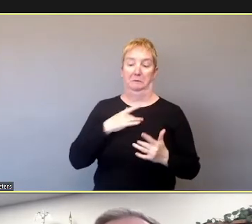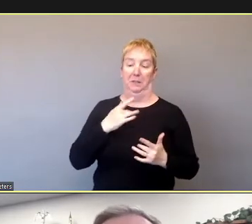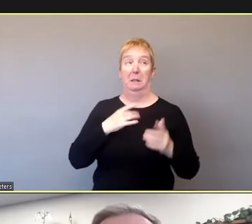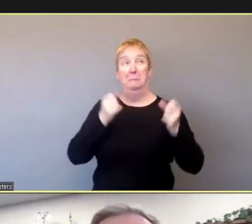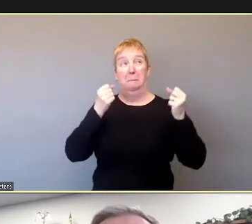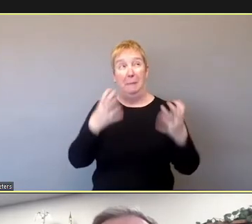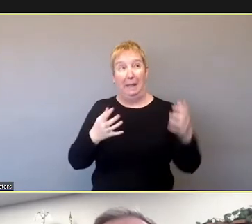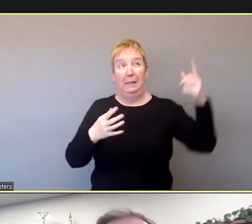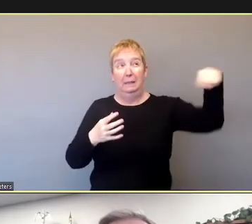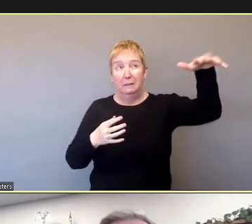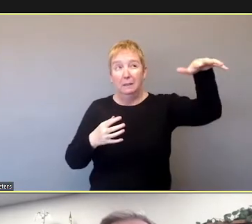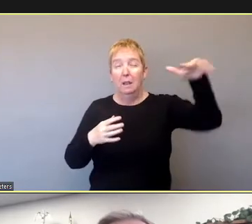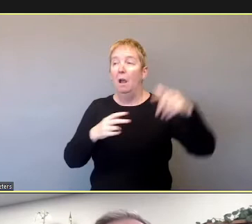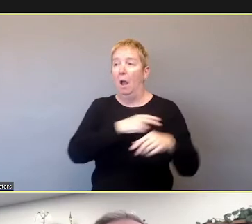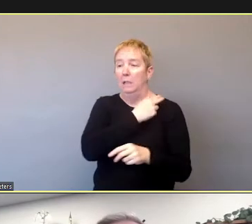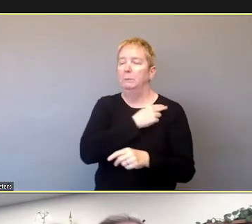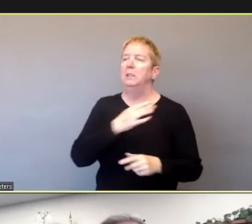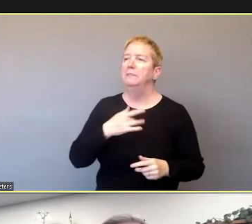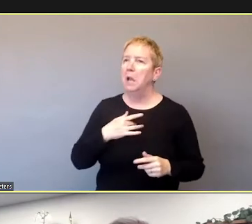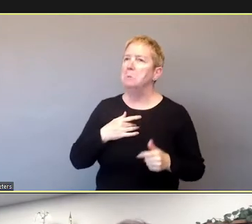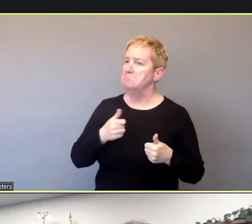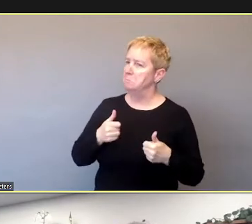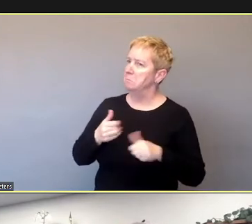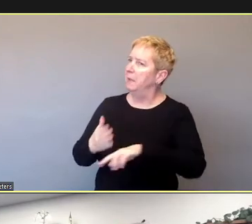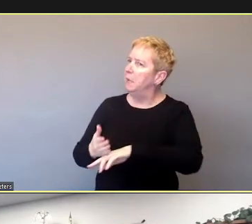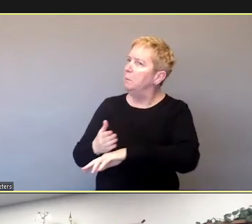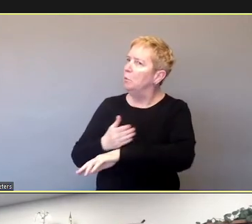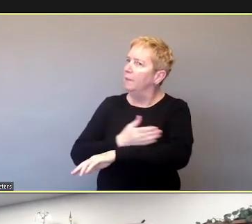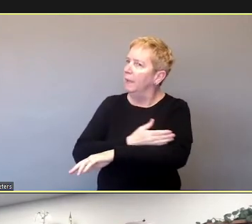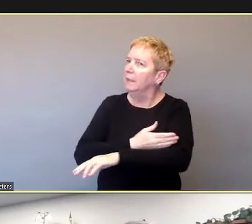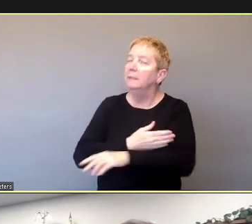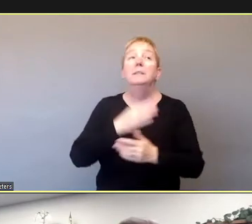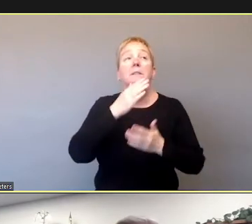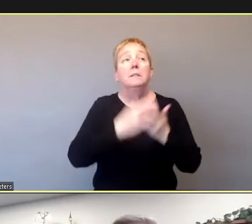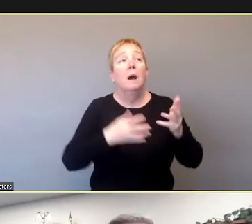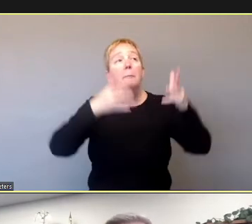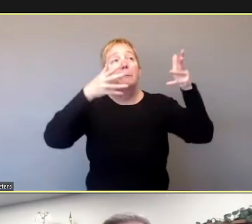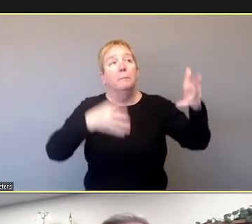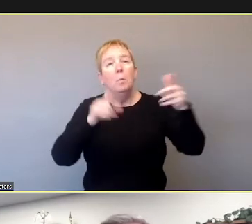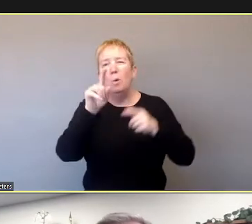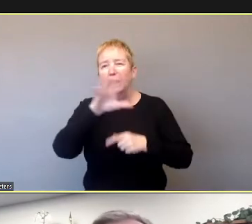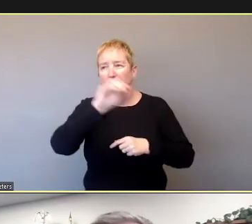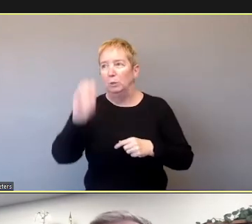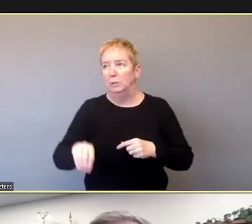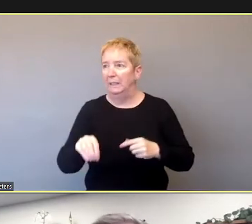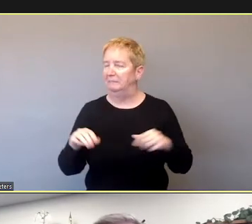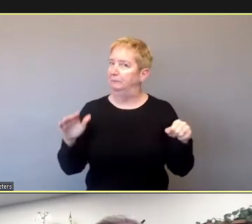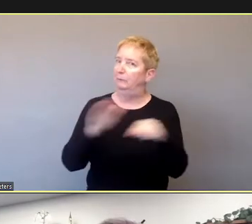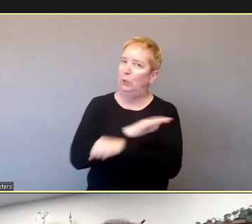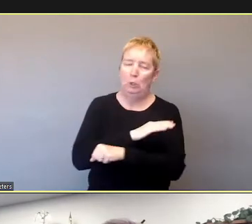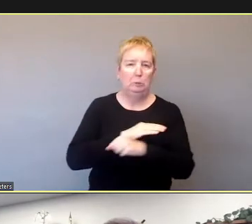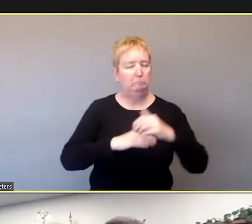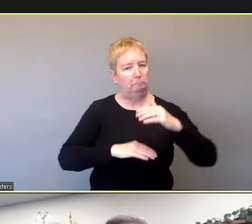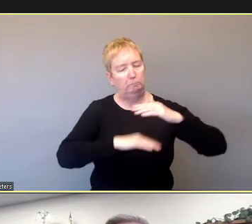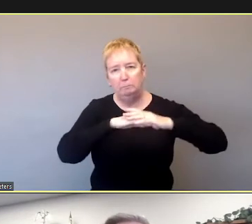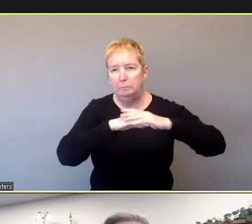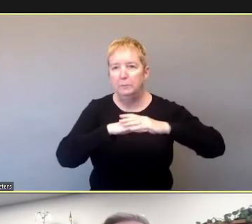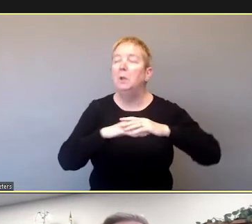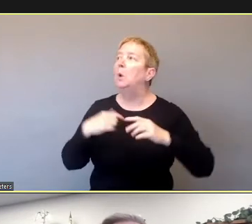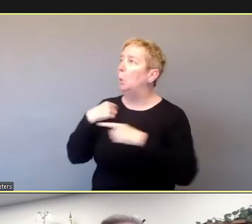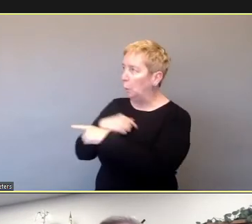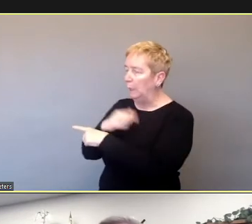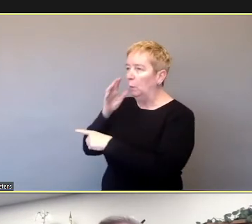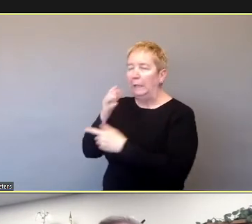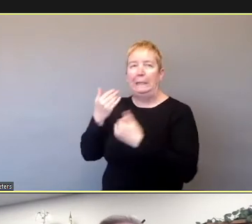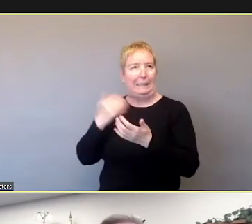have hospitals at 100% capacity. We still plan to try to support those hospitals as we are able with additional